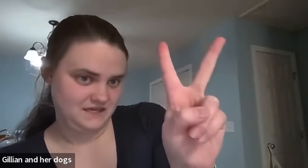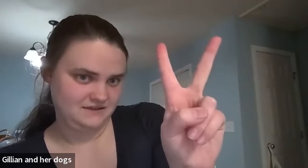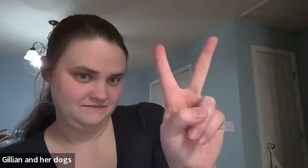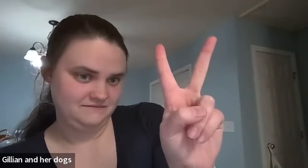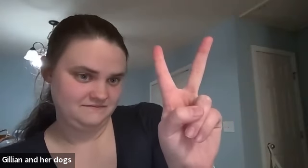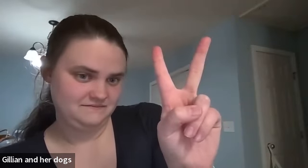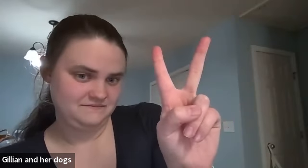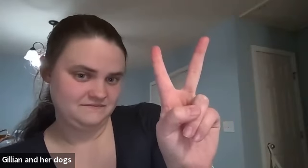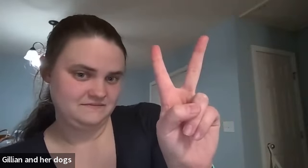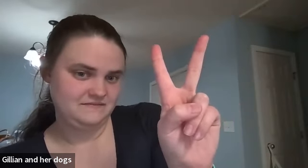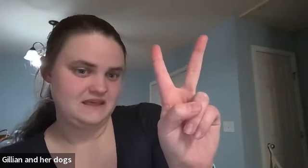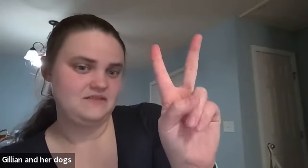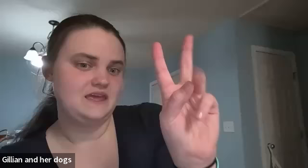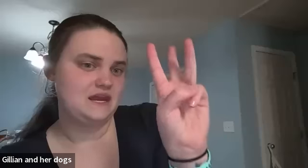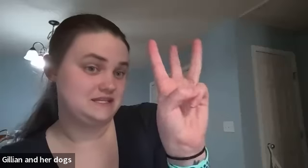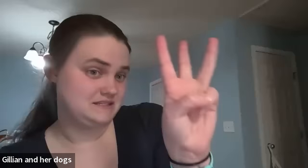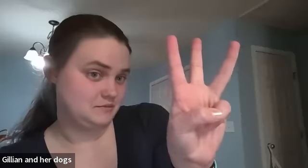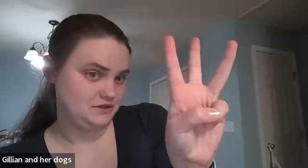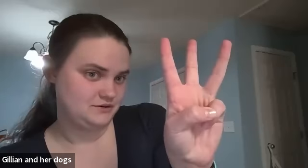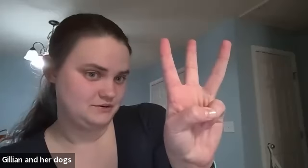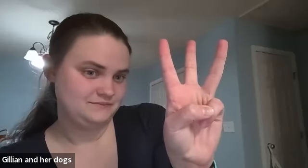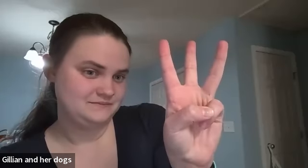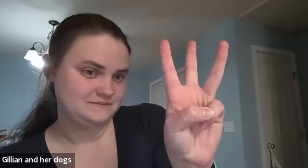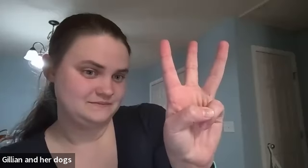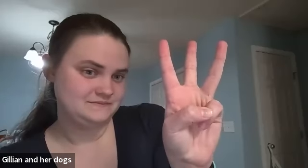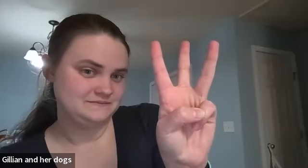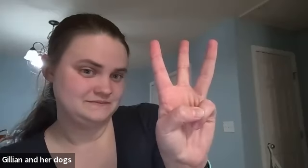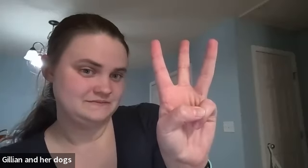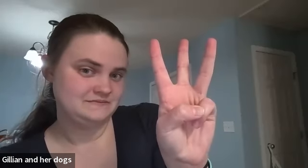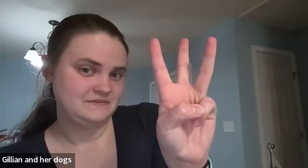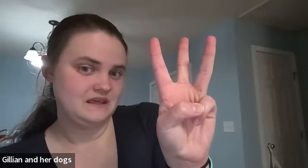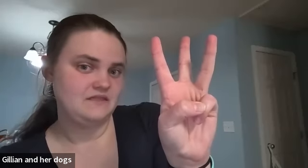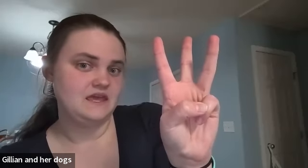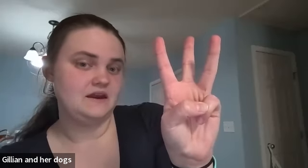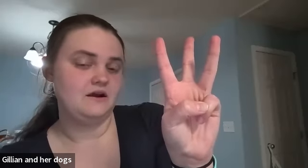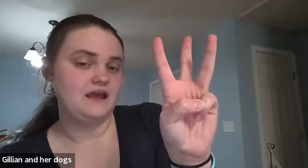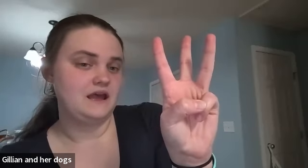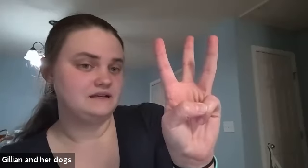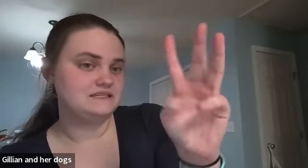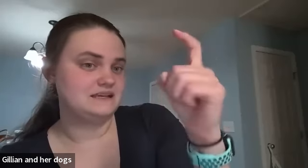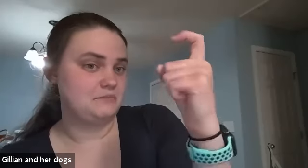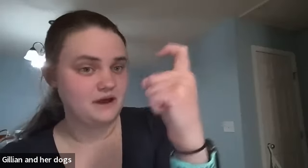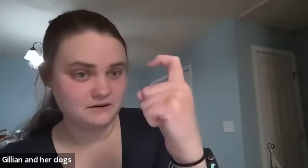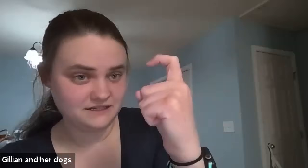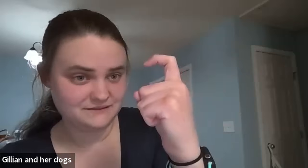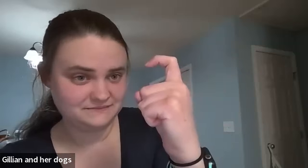V, and then W. And then our X is like a pirate.